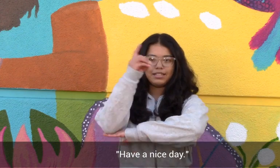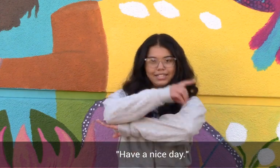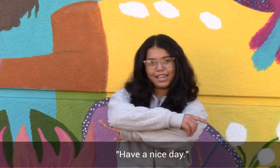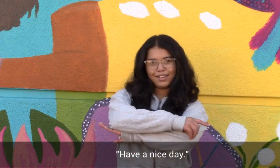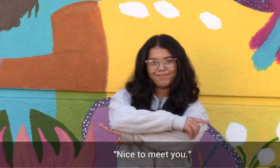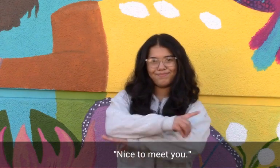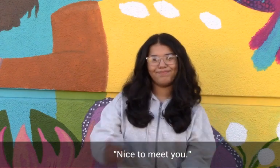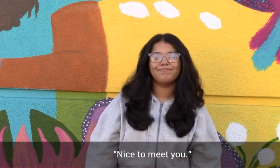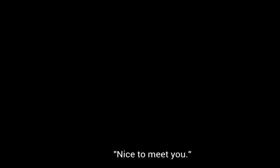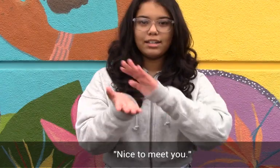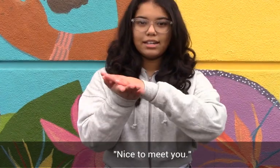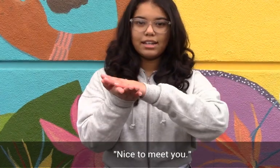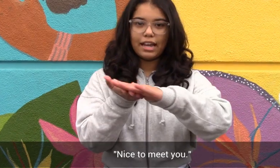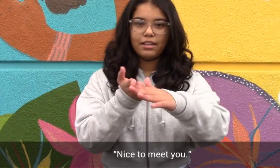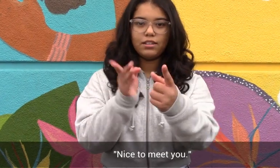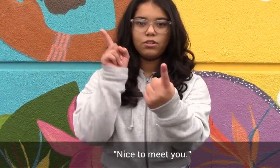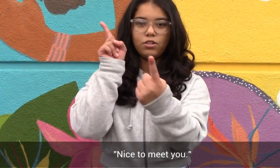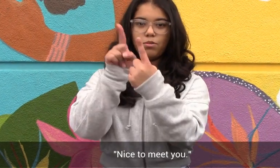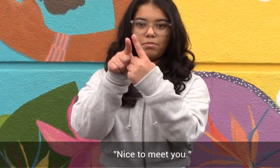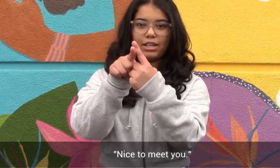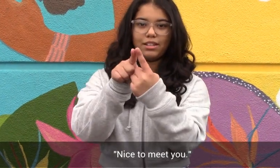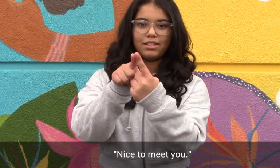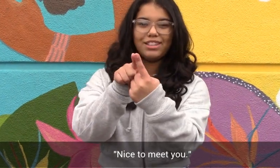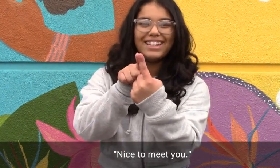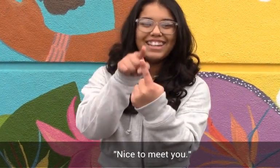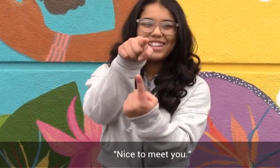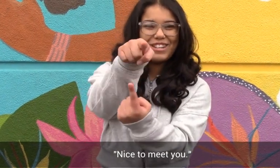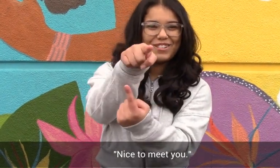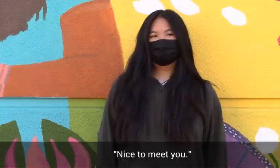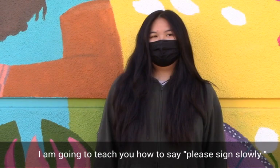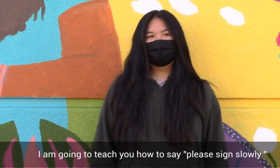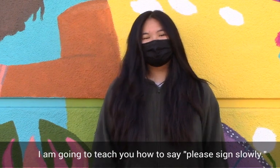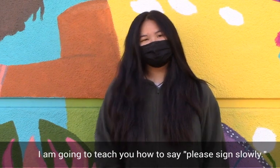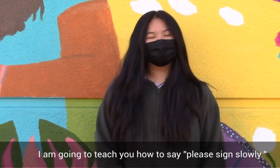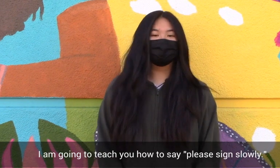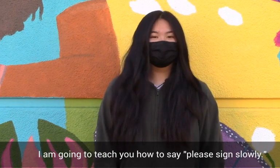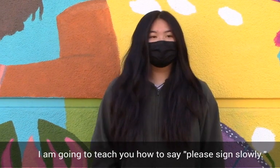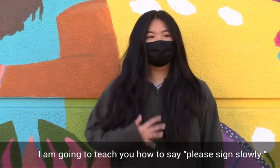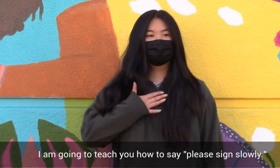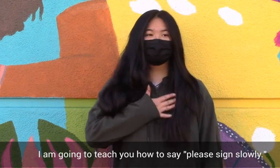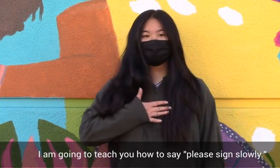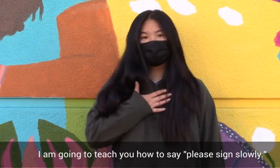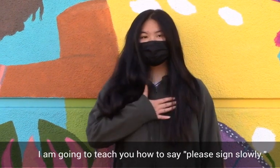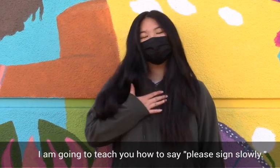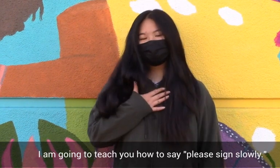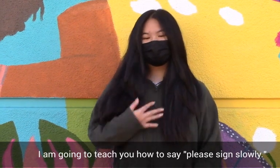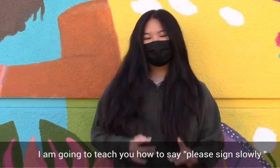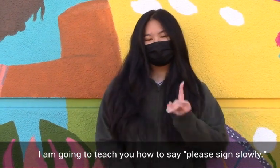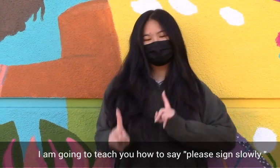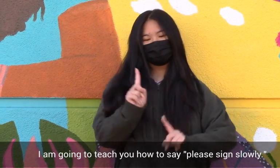day. Nice to meet you. I'm gonna teach you how to say please